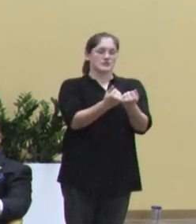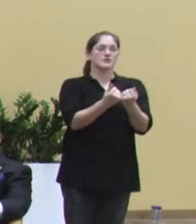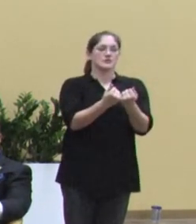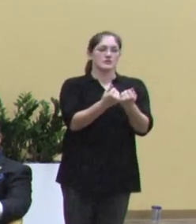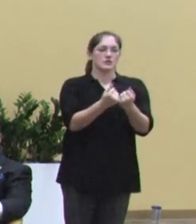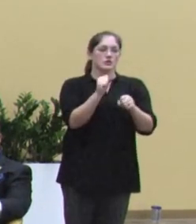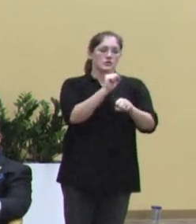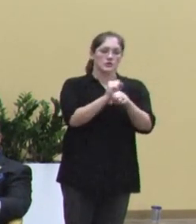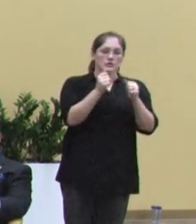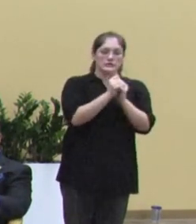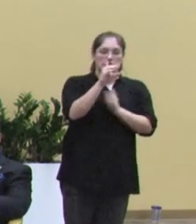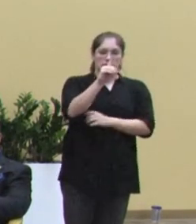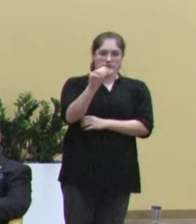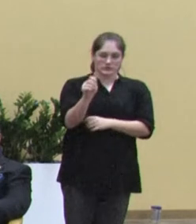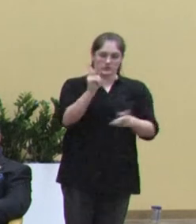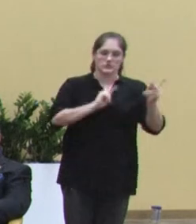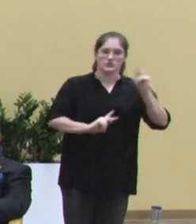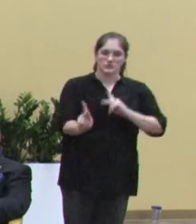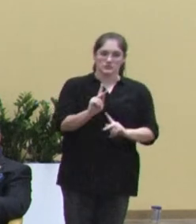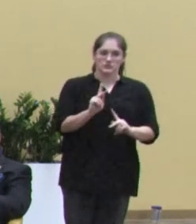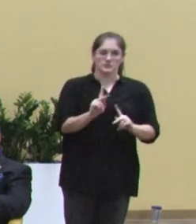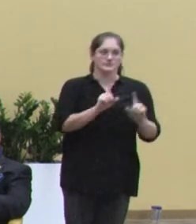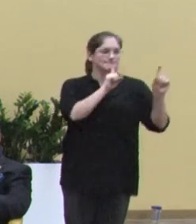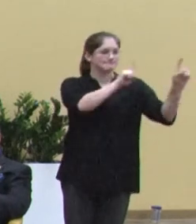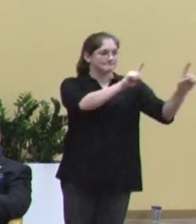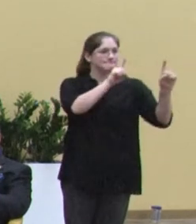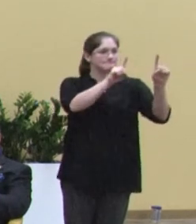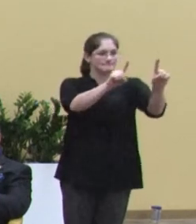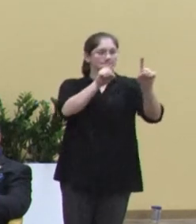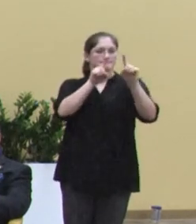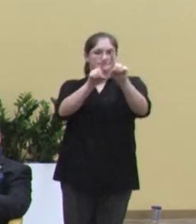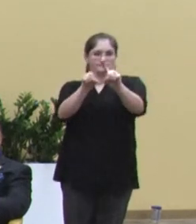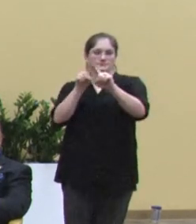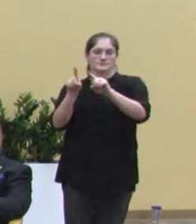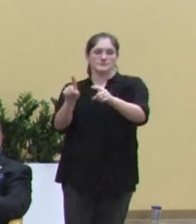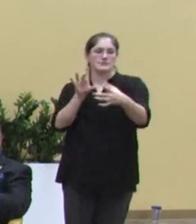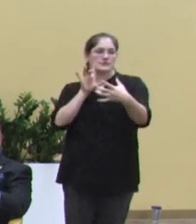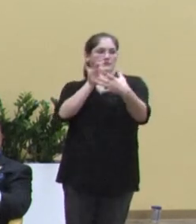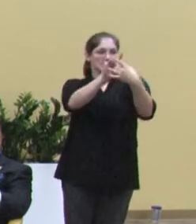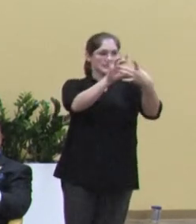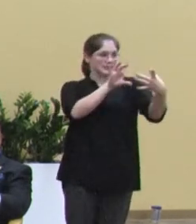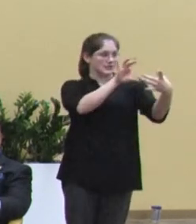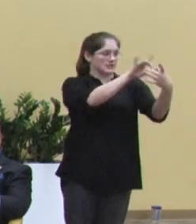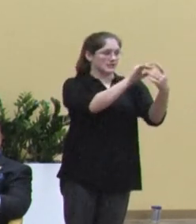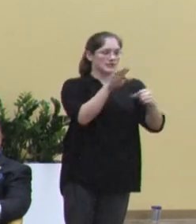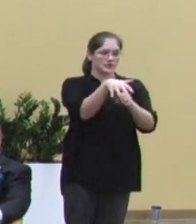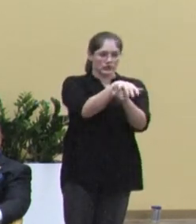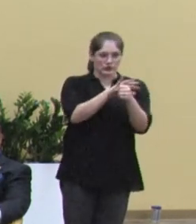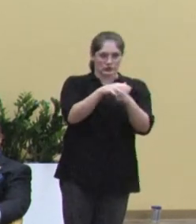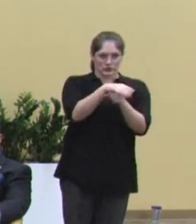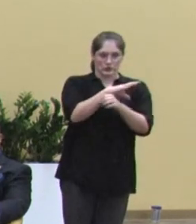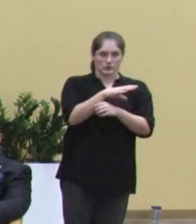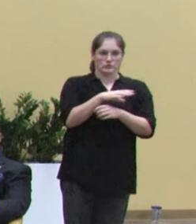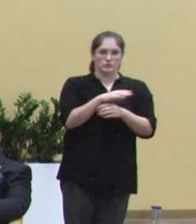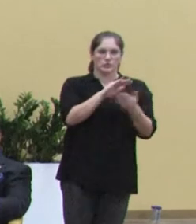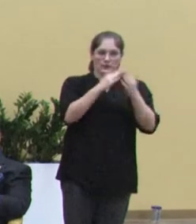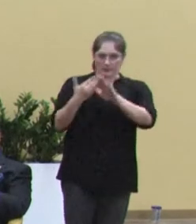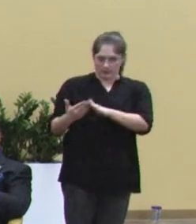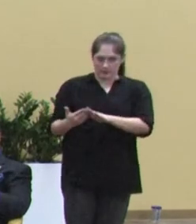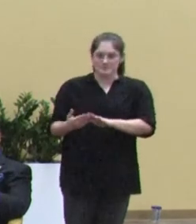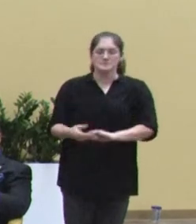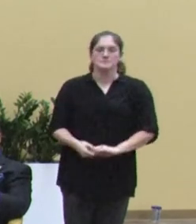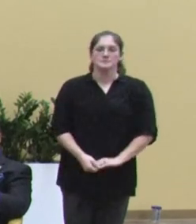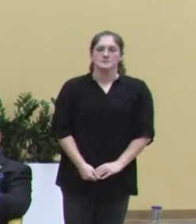with disabilities go out and make connections in the local communities